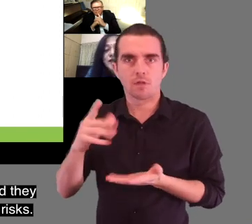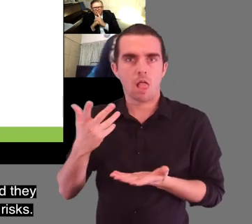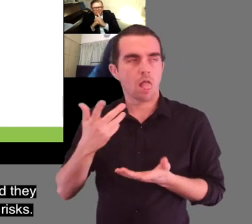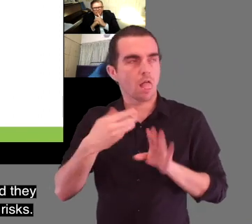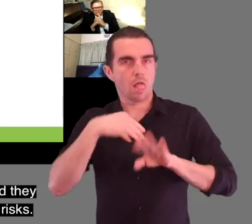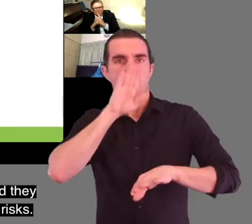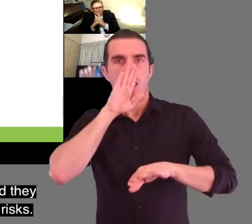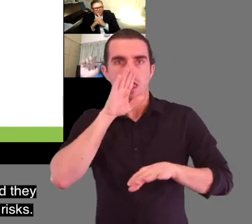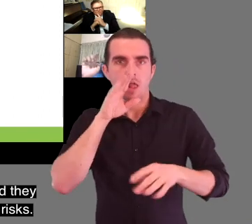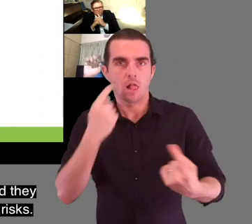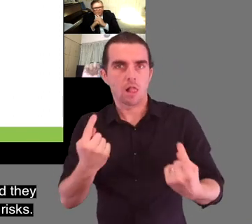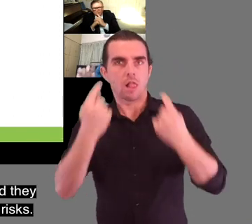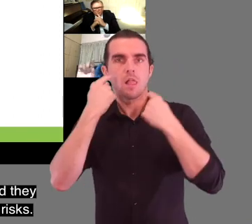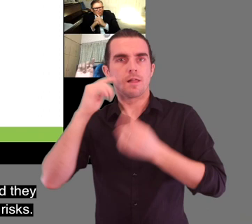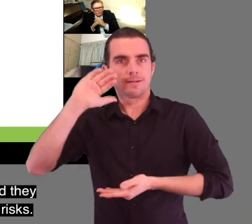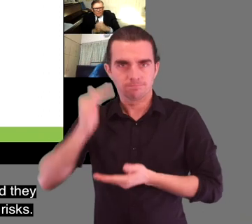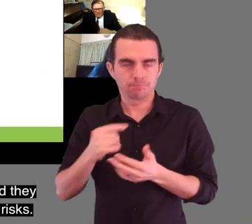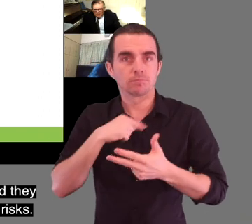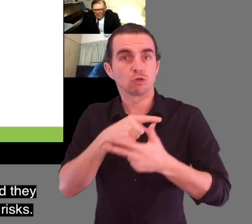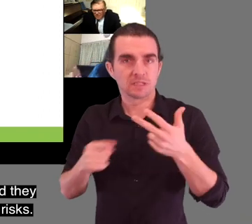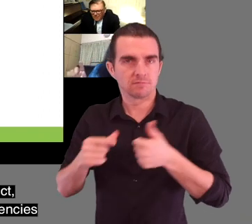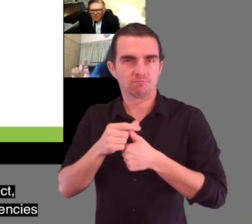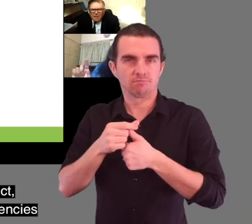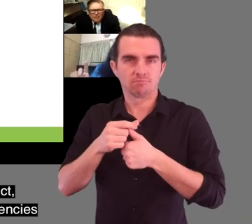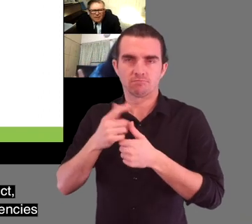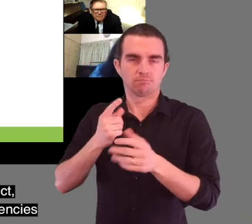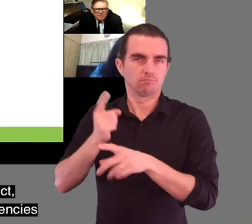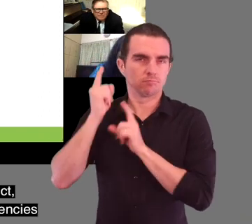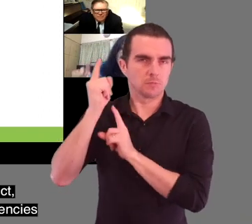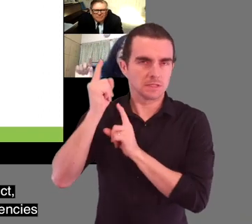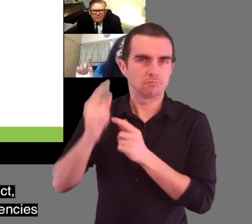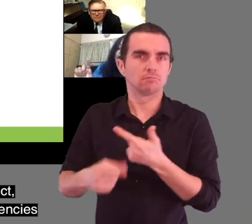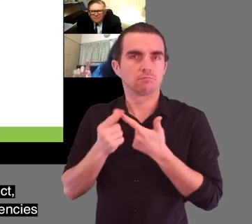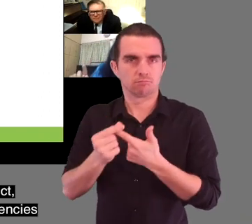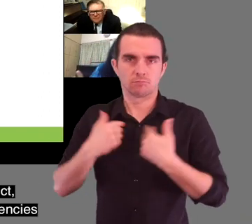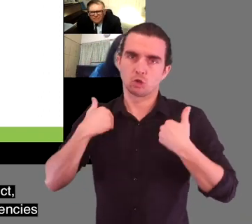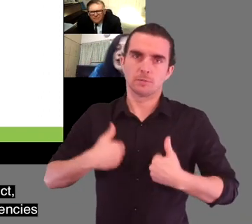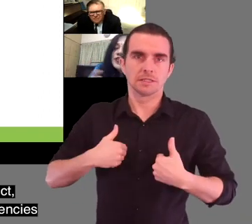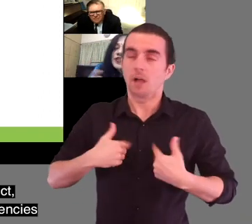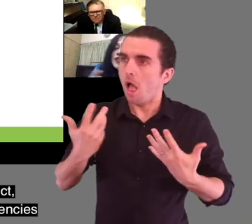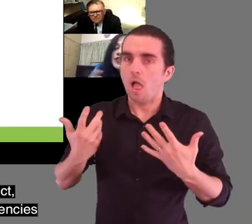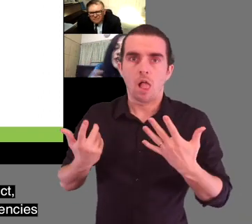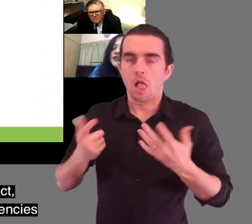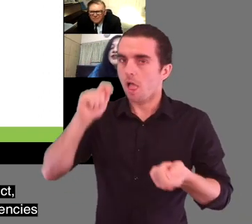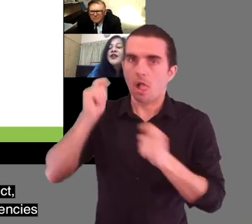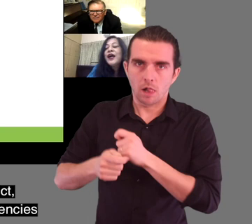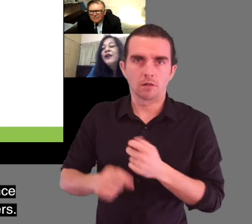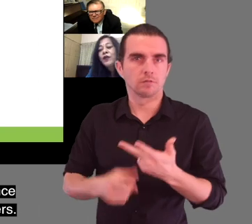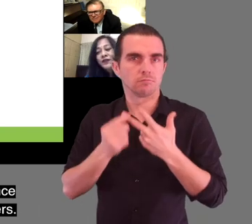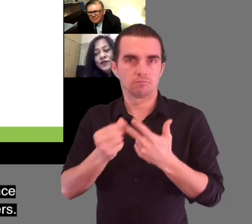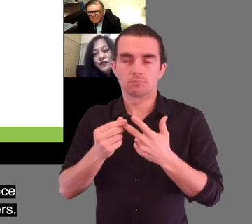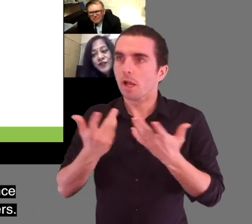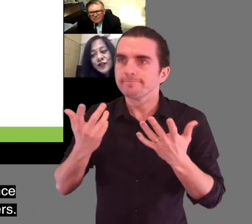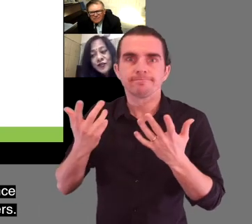risk. And they have outlined 3 risks: the armed conflict, humanitarian emergencies,